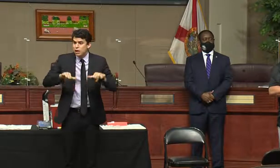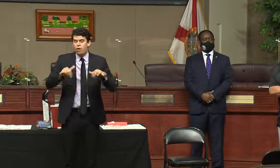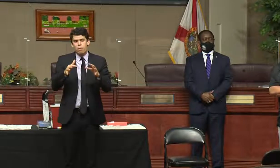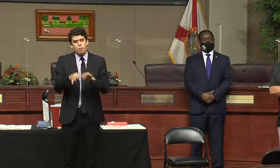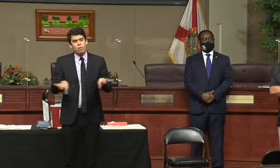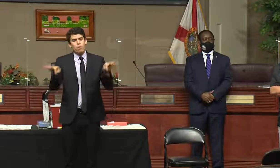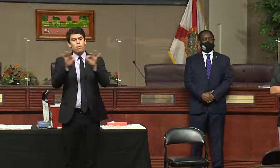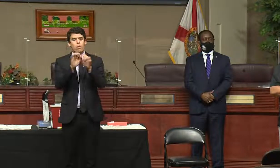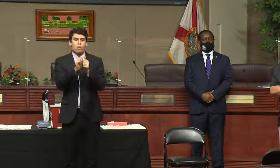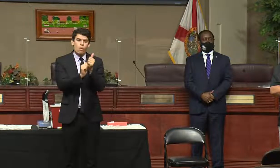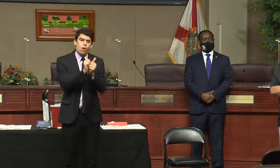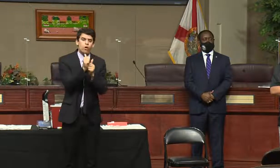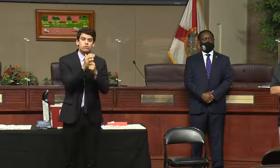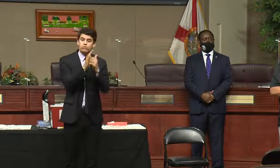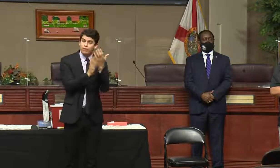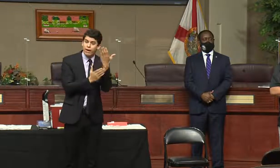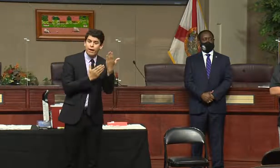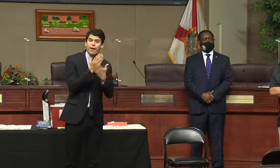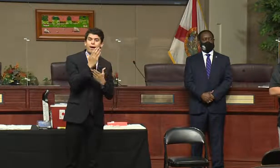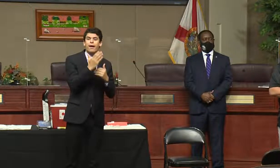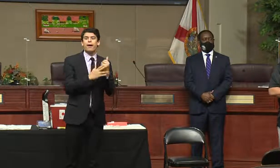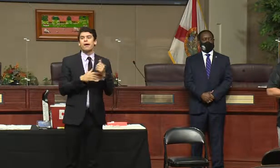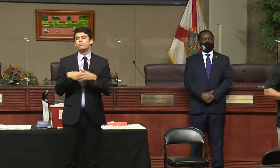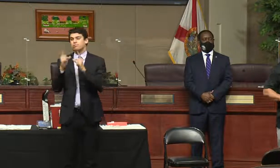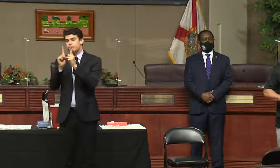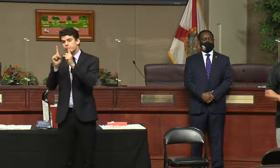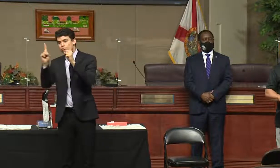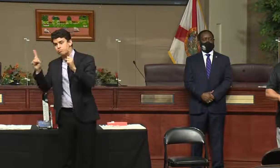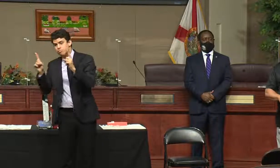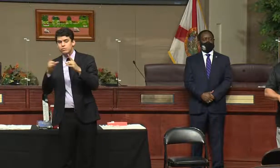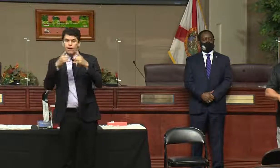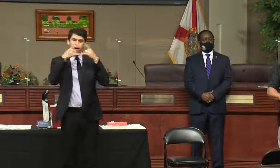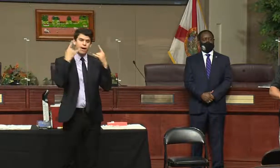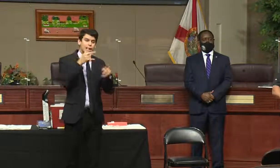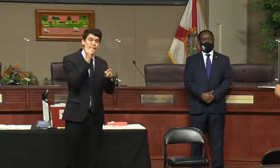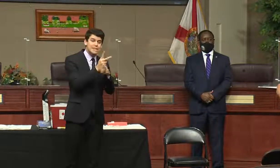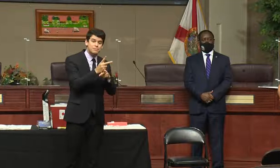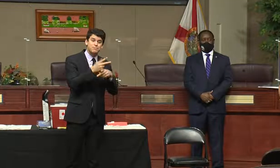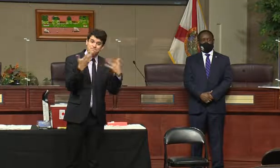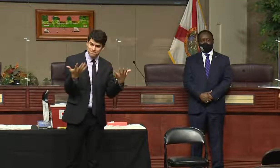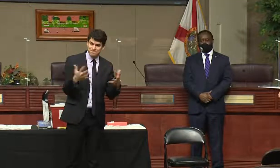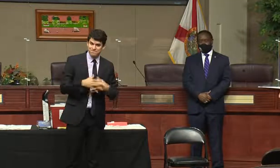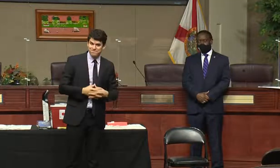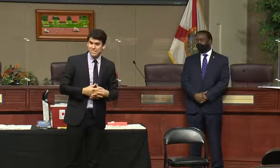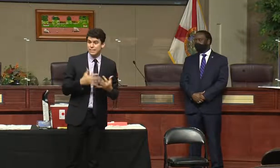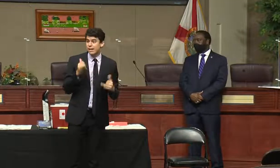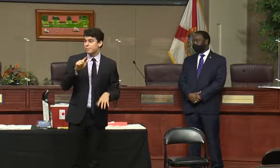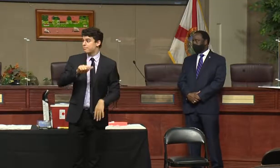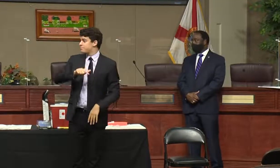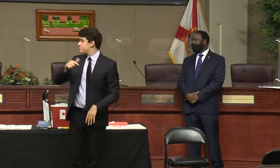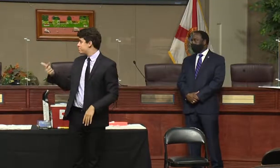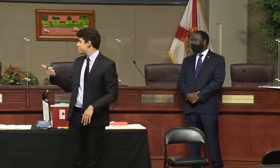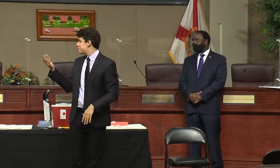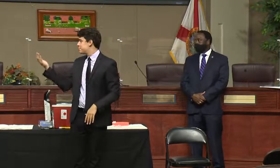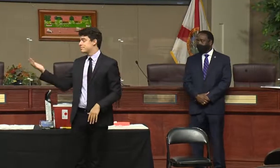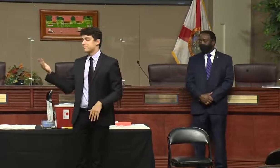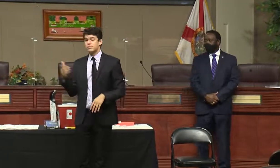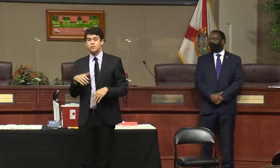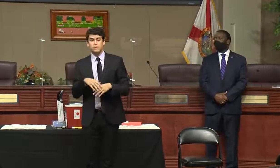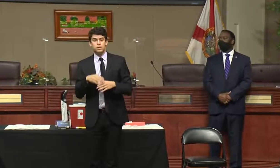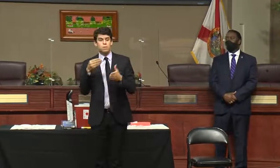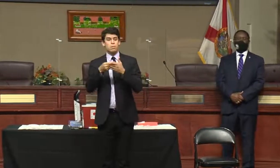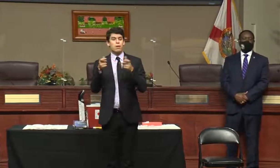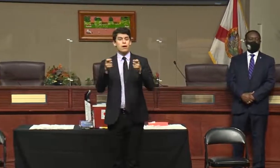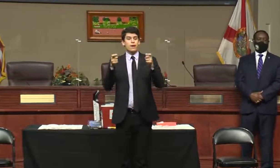to wash your distance, and to keep your mask on. With that, Mayor, Controller Diamond, thank you.